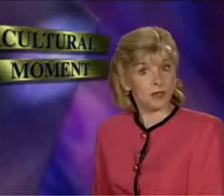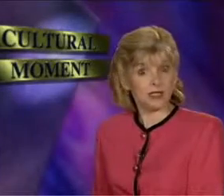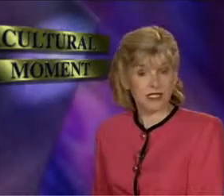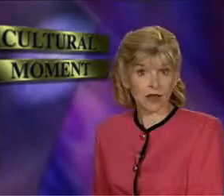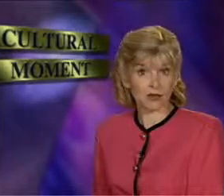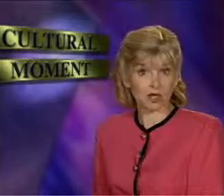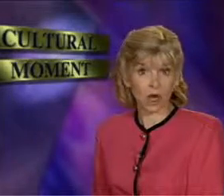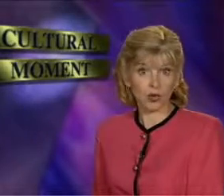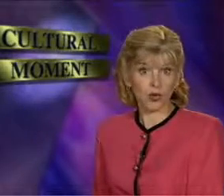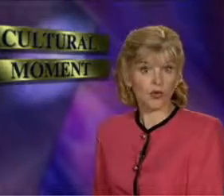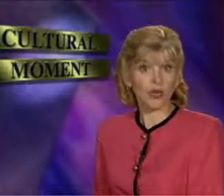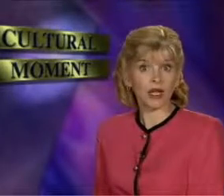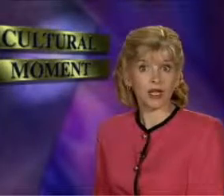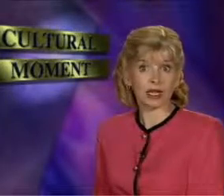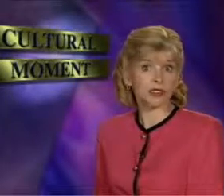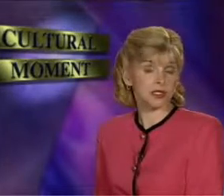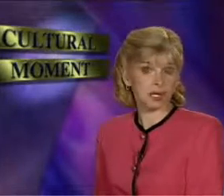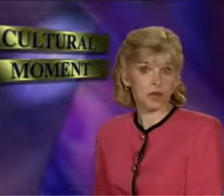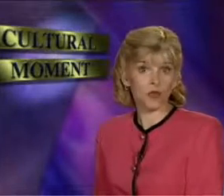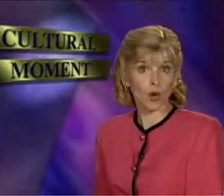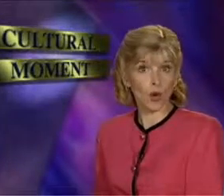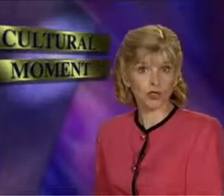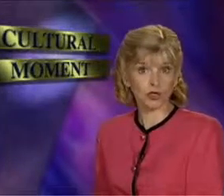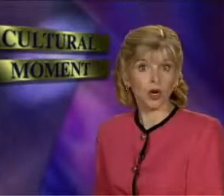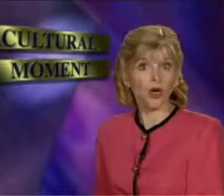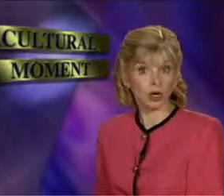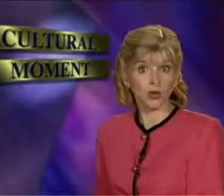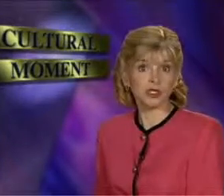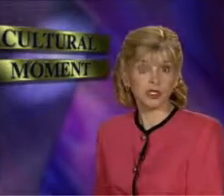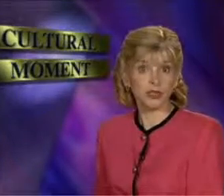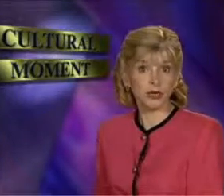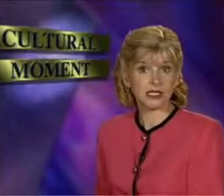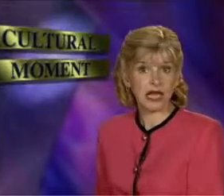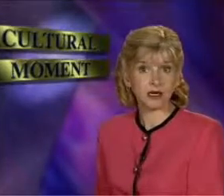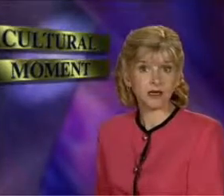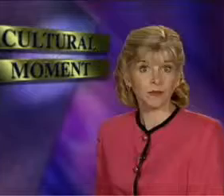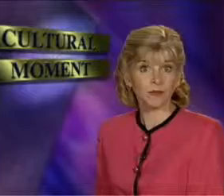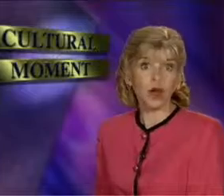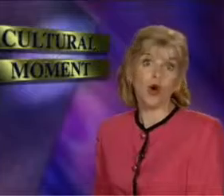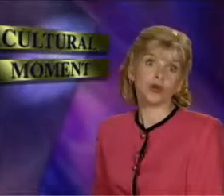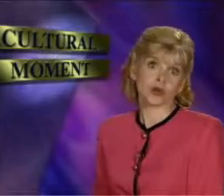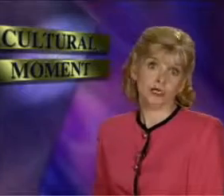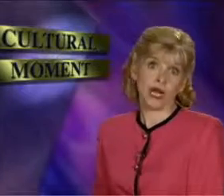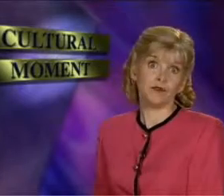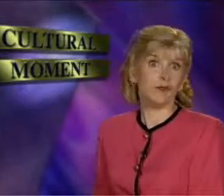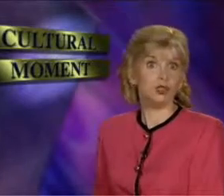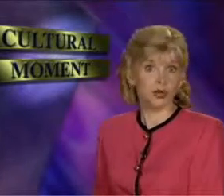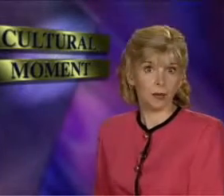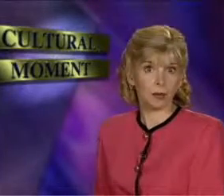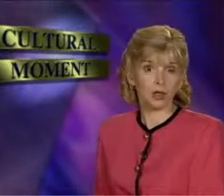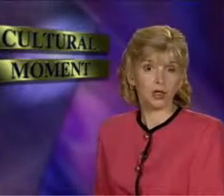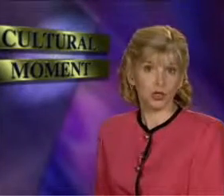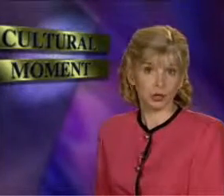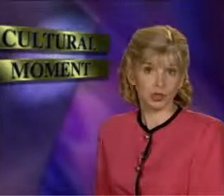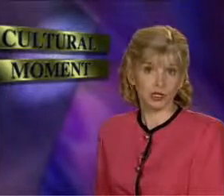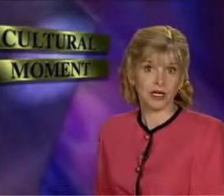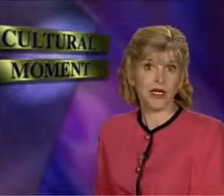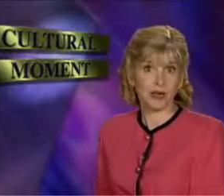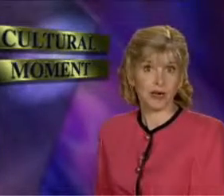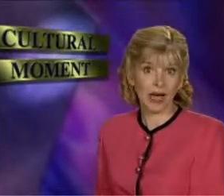in South Dakota would recognize the sign for oyster used in Louisiana, or the sign for shrimp used in